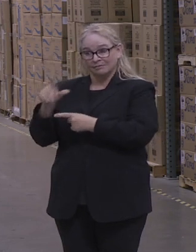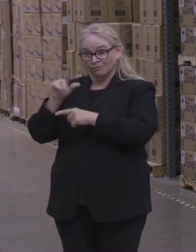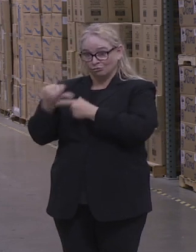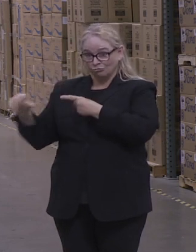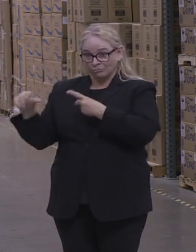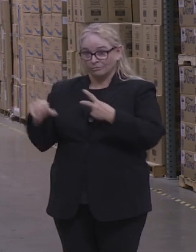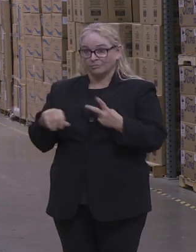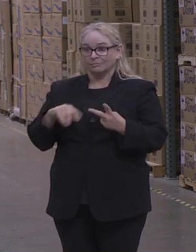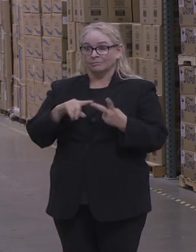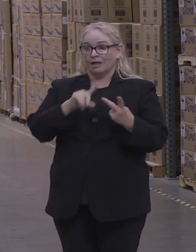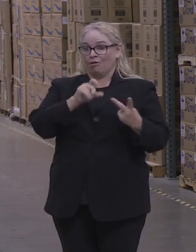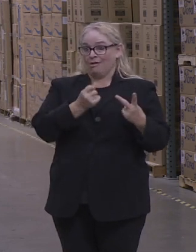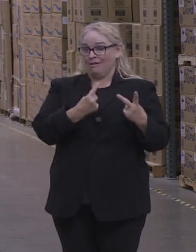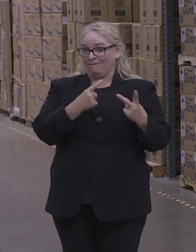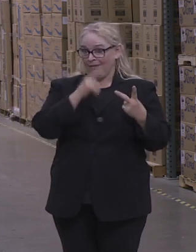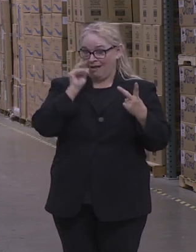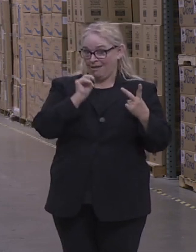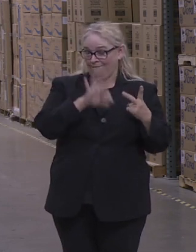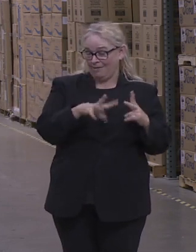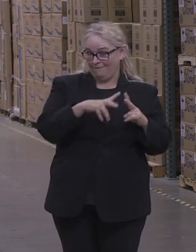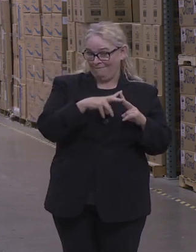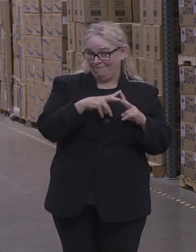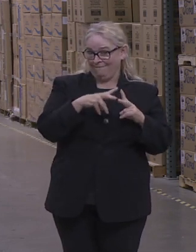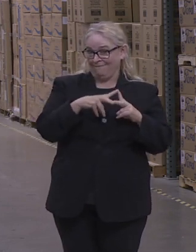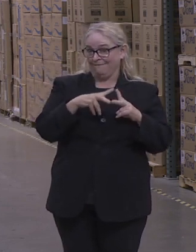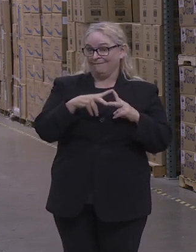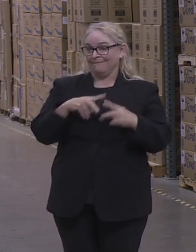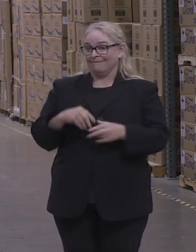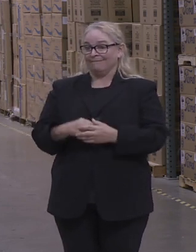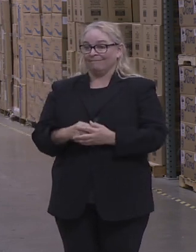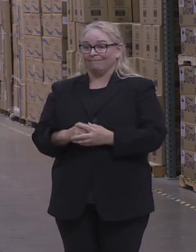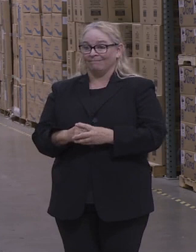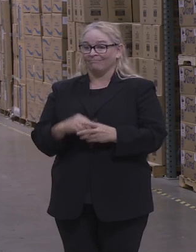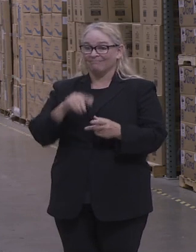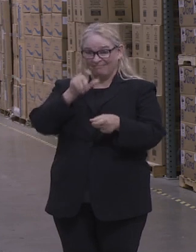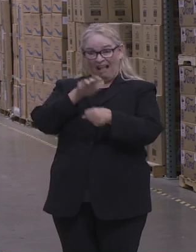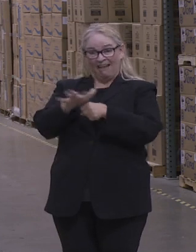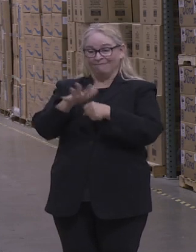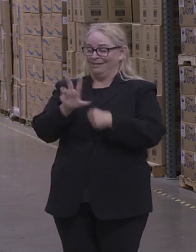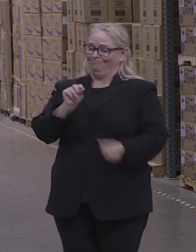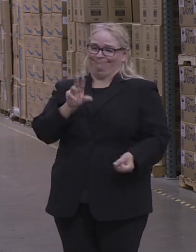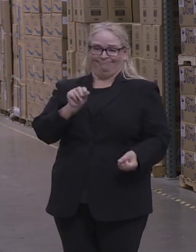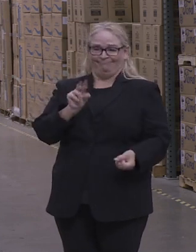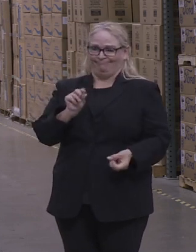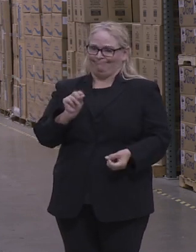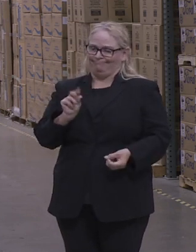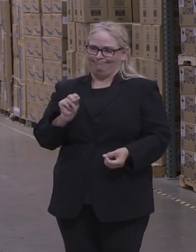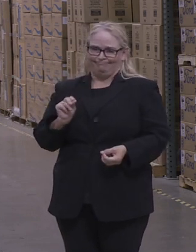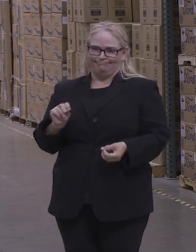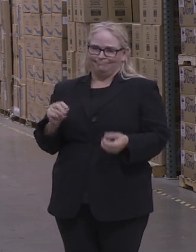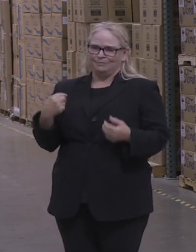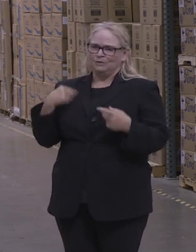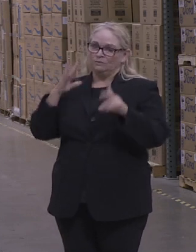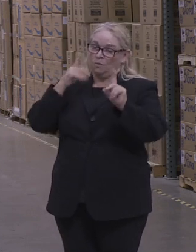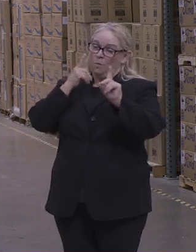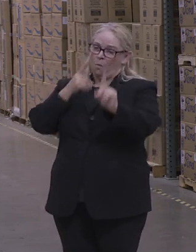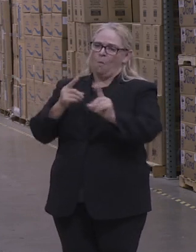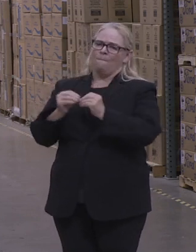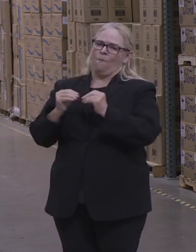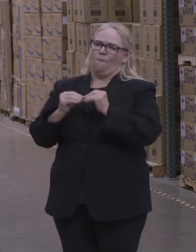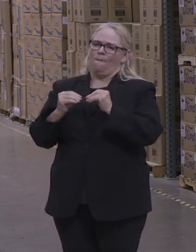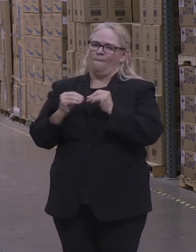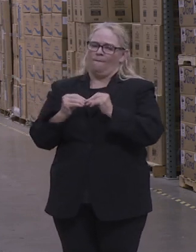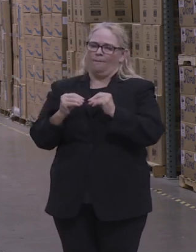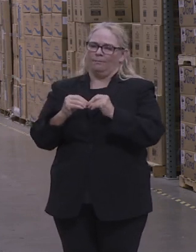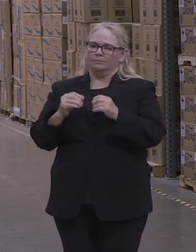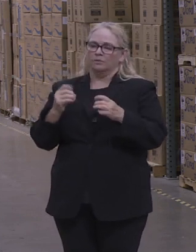111 million is not adequate still to where we need to be. And as a consequence of that, we